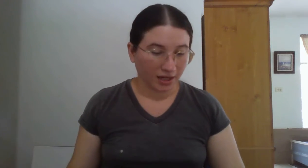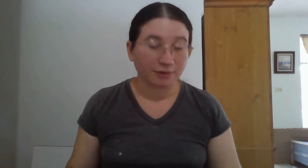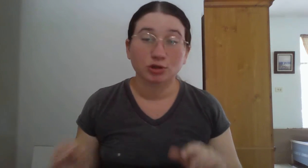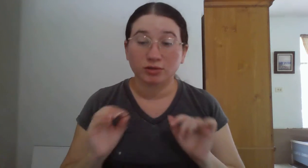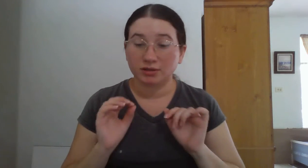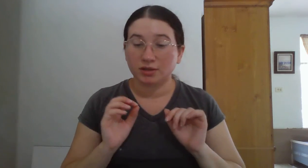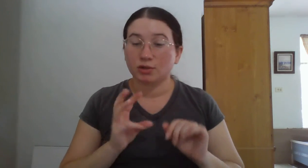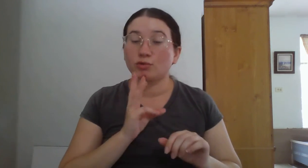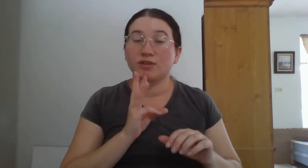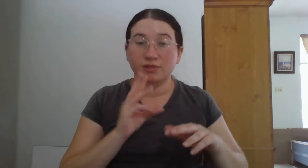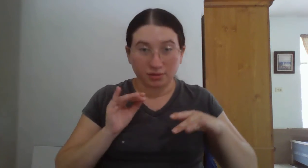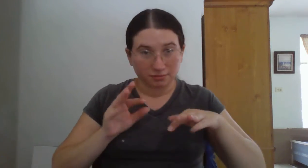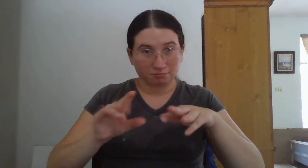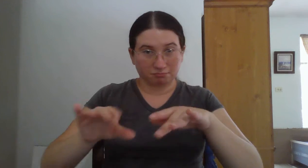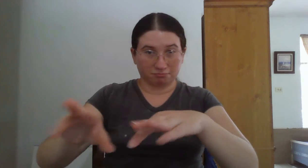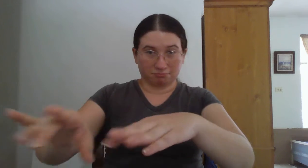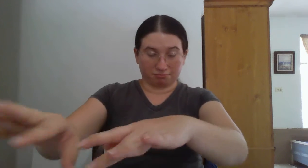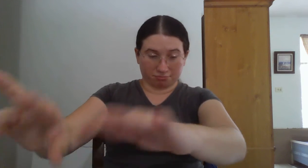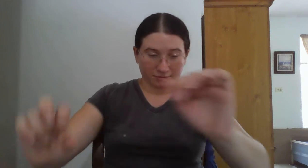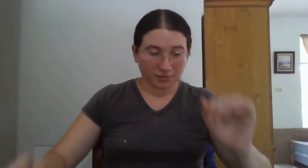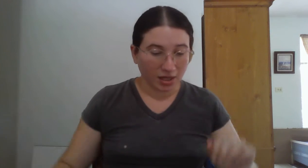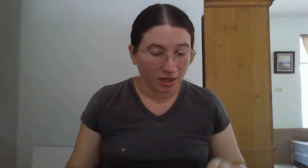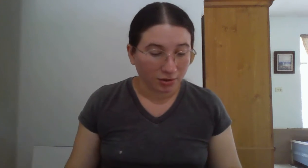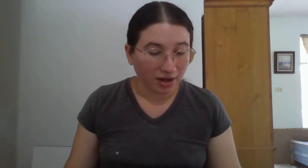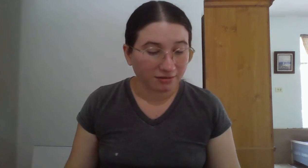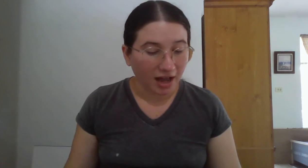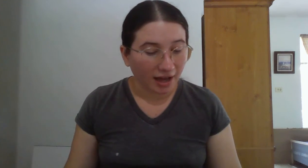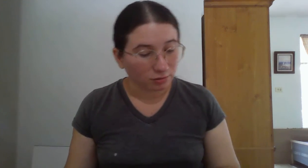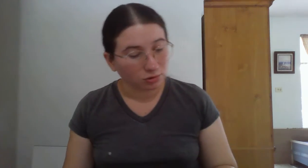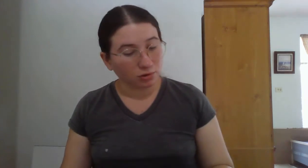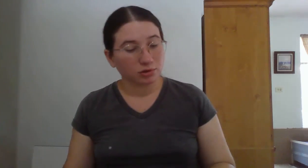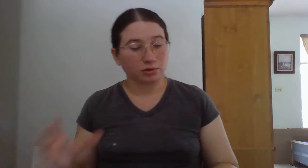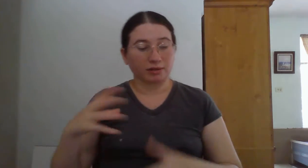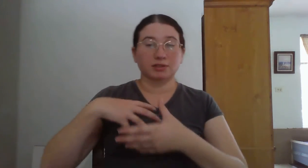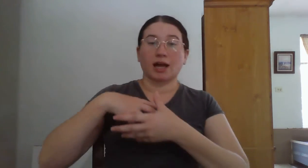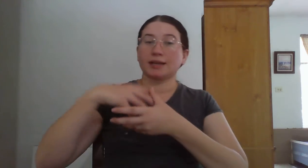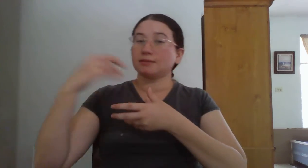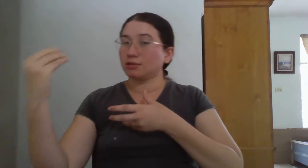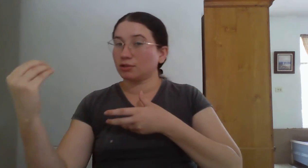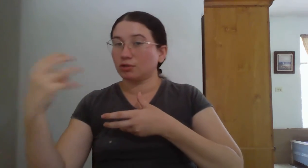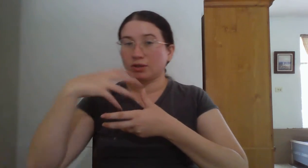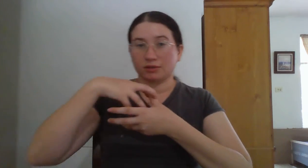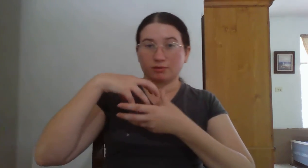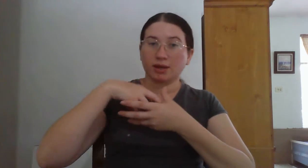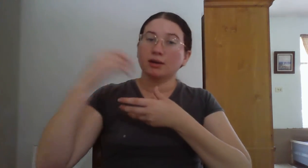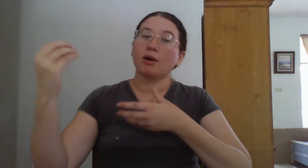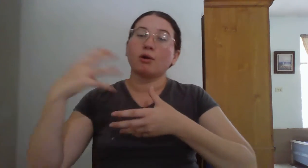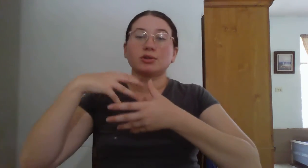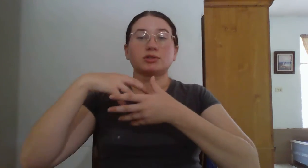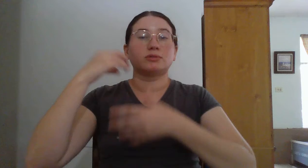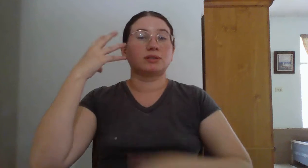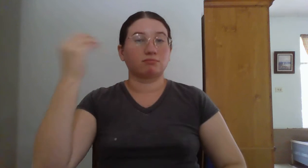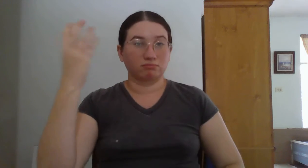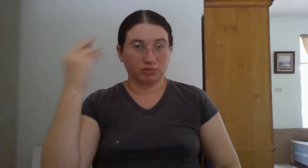I was doing river. You have outdoors or outside. You could do it this way, or you could do it this